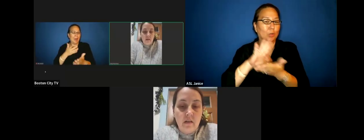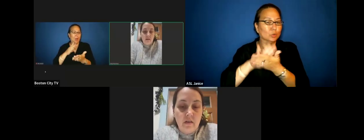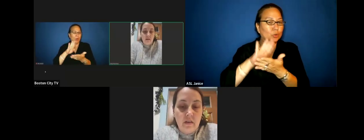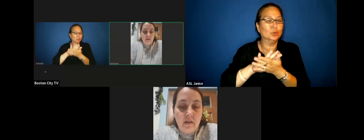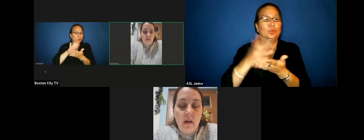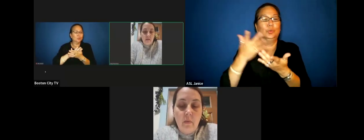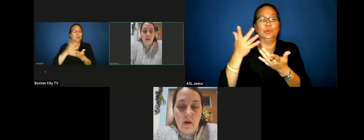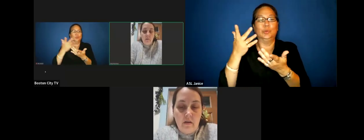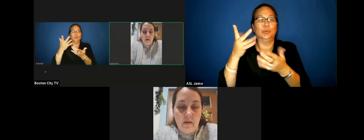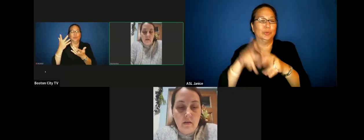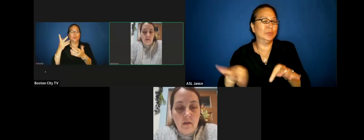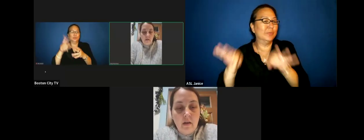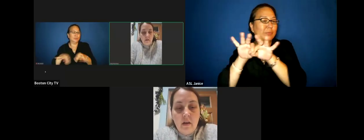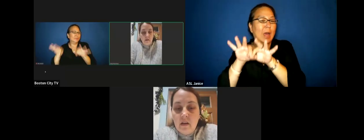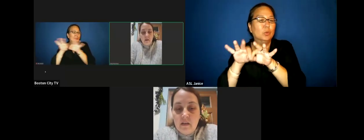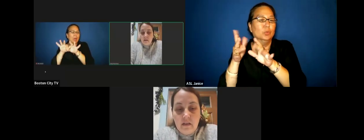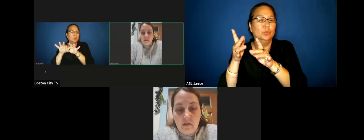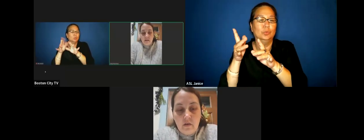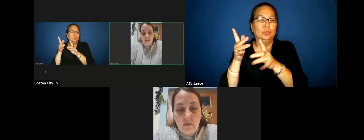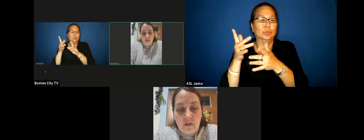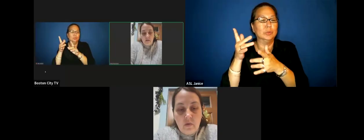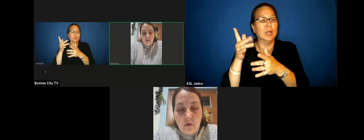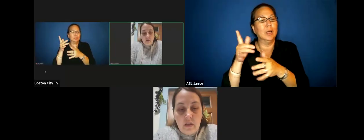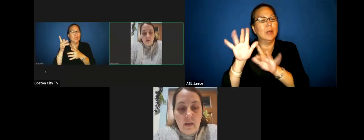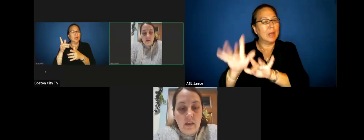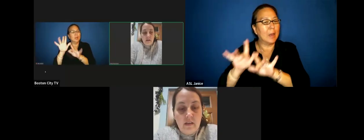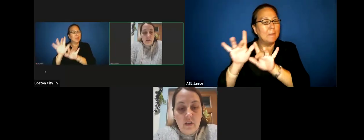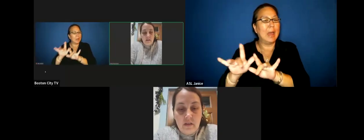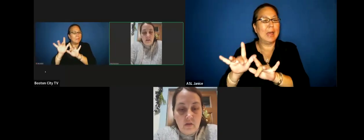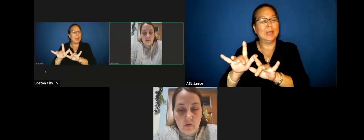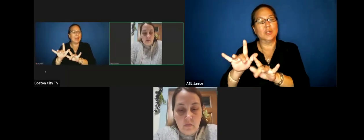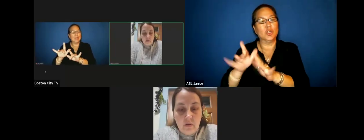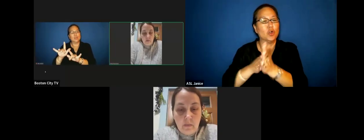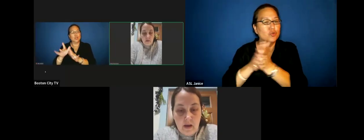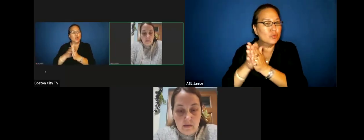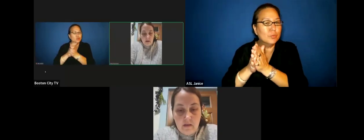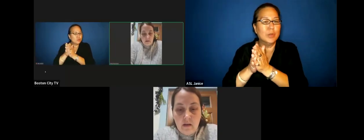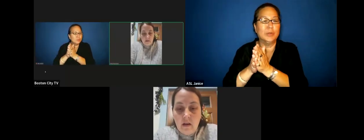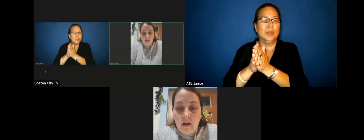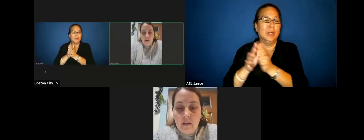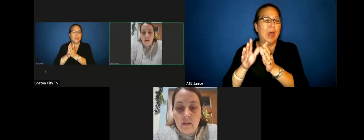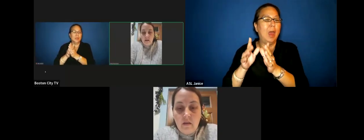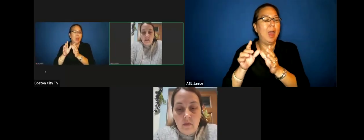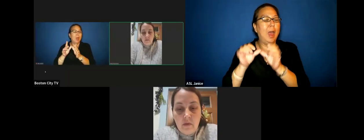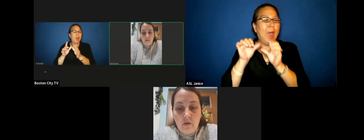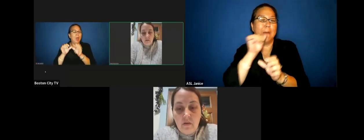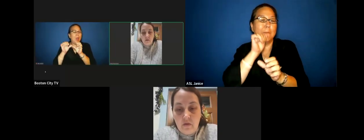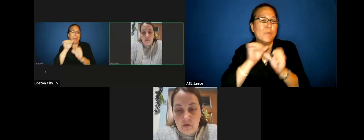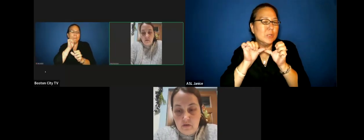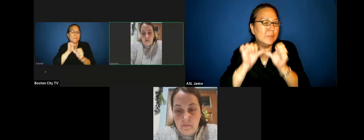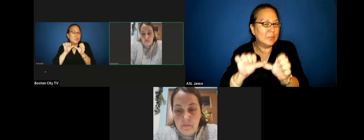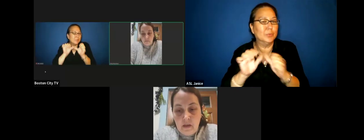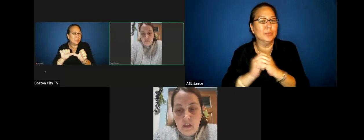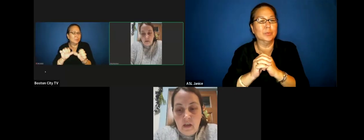perseverance, service, and progress. This, this award isn't just a tribute to the past, it's a commitment